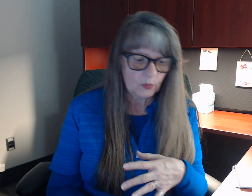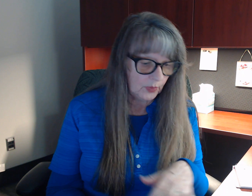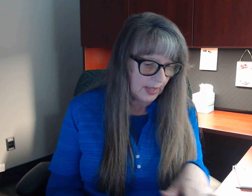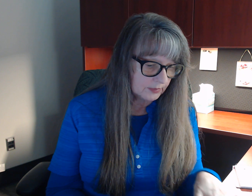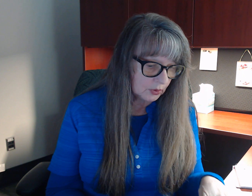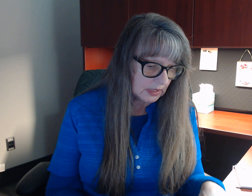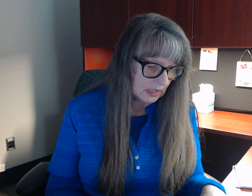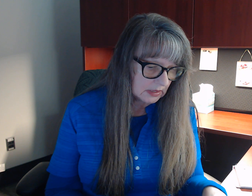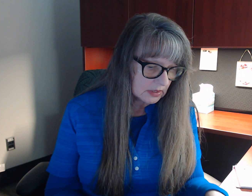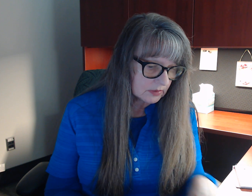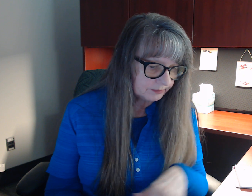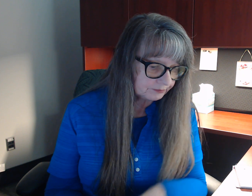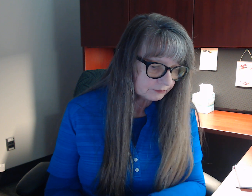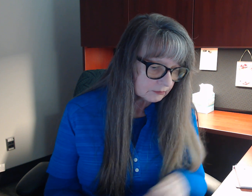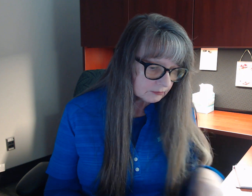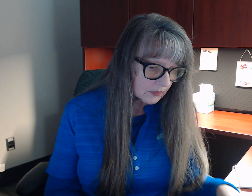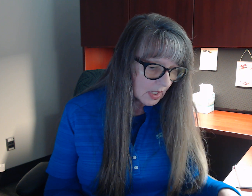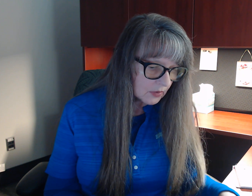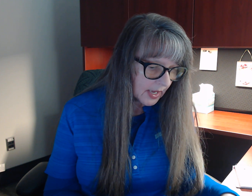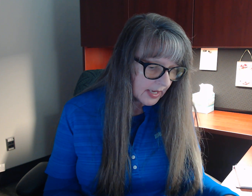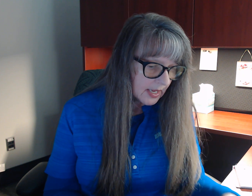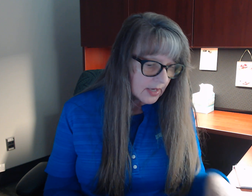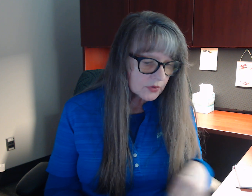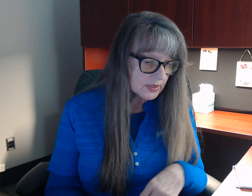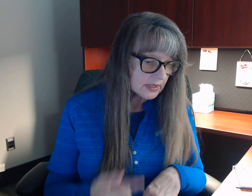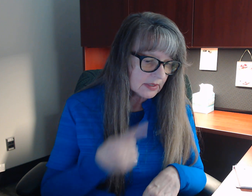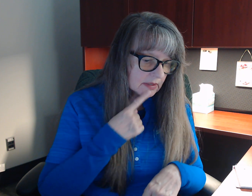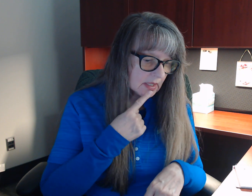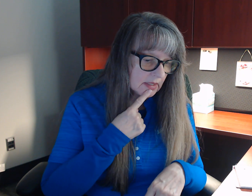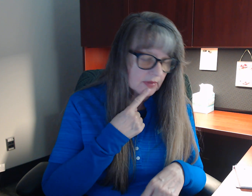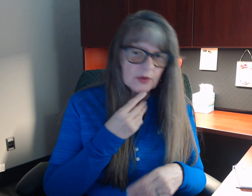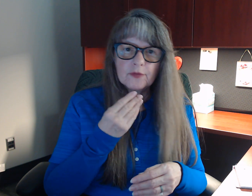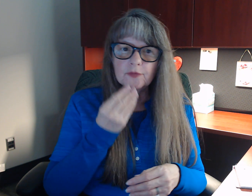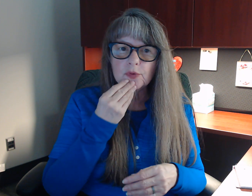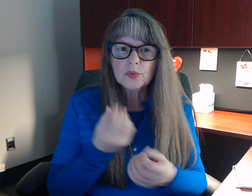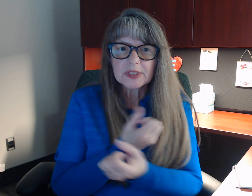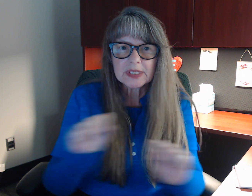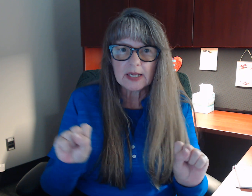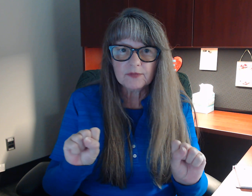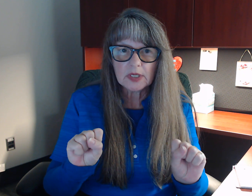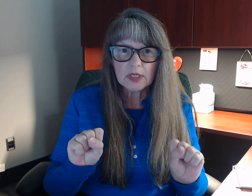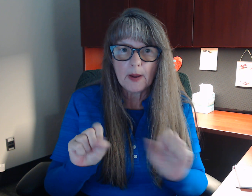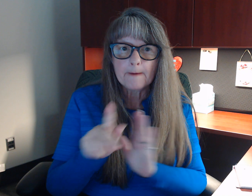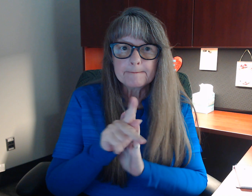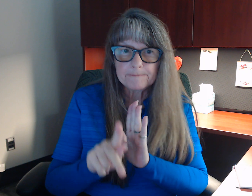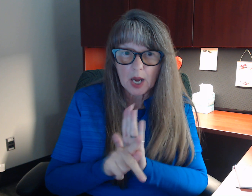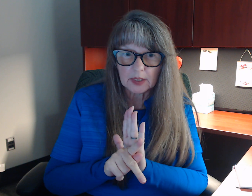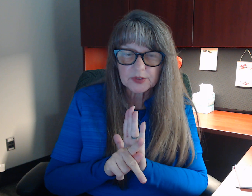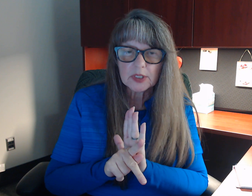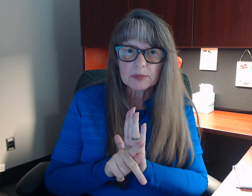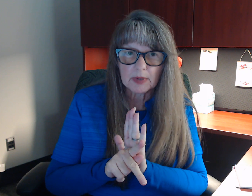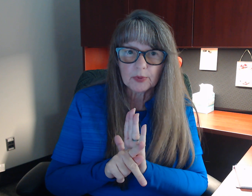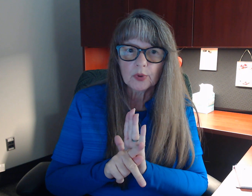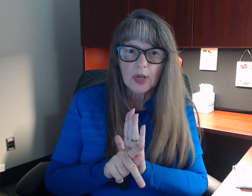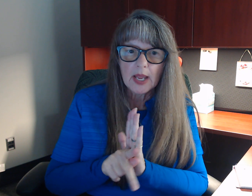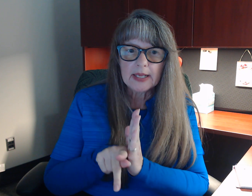I'm looking at this. Okay, so they said that the food safety policies, remember, it's